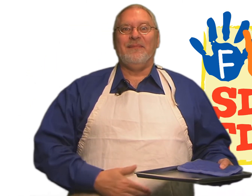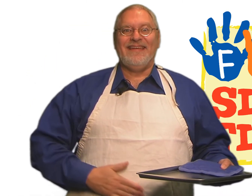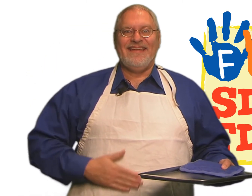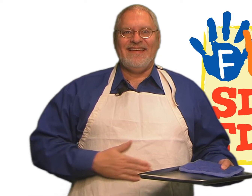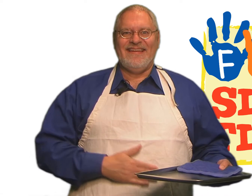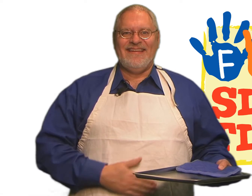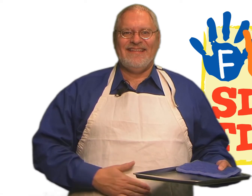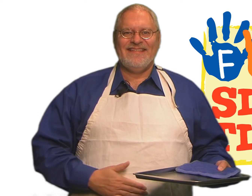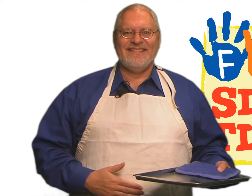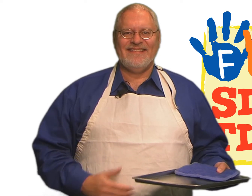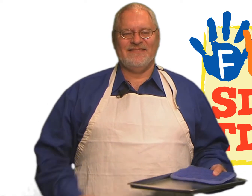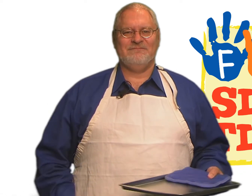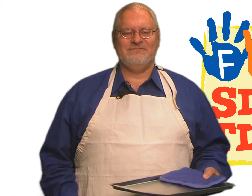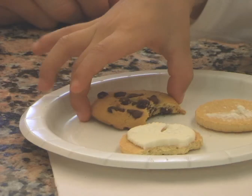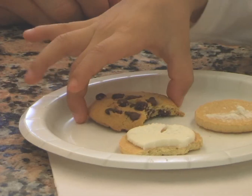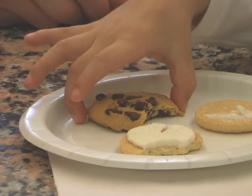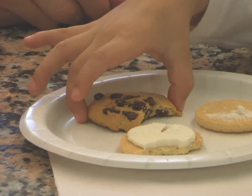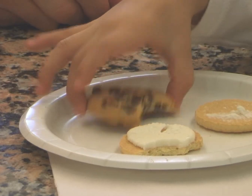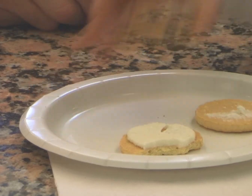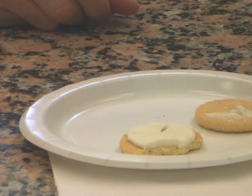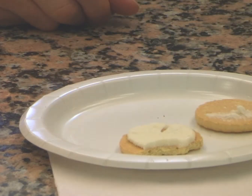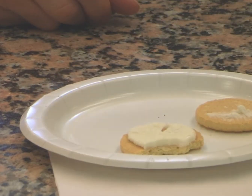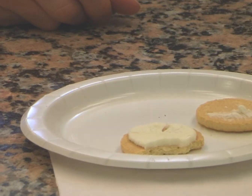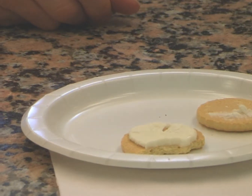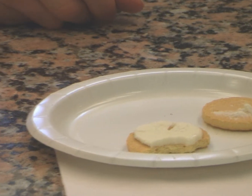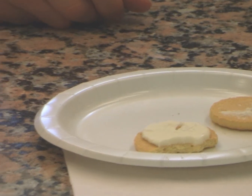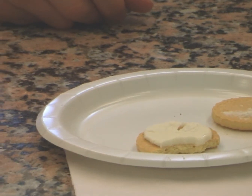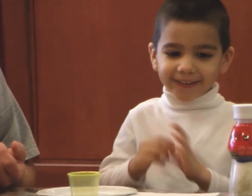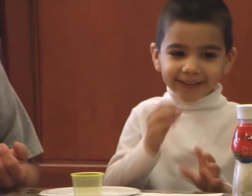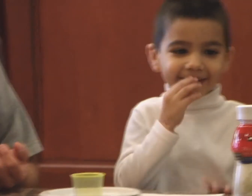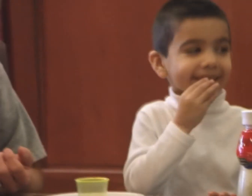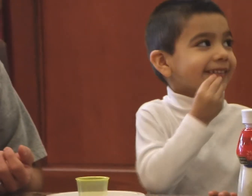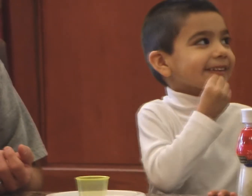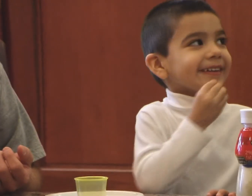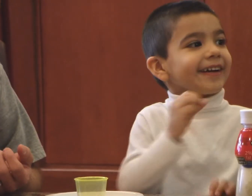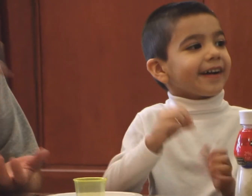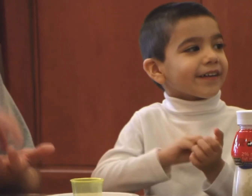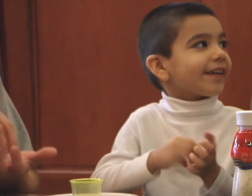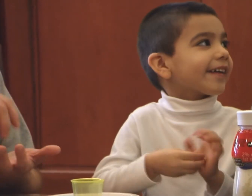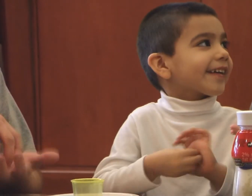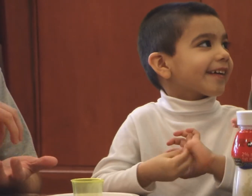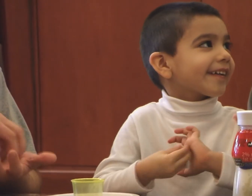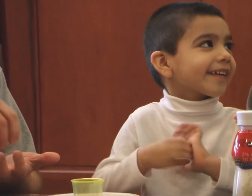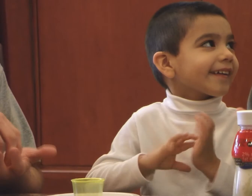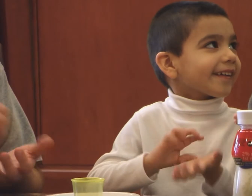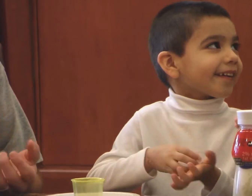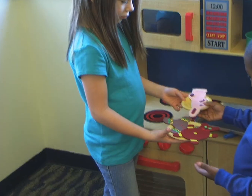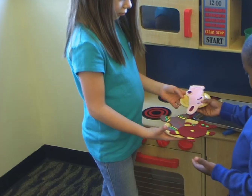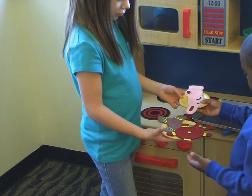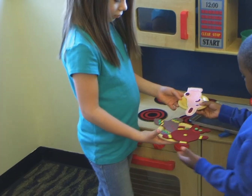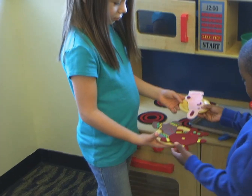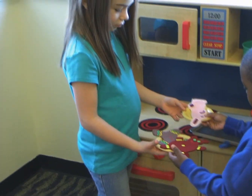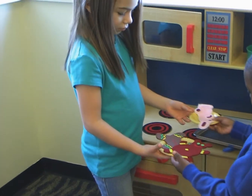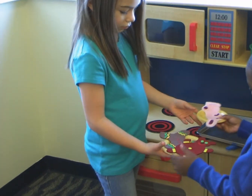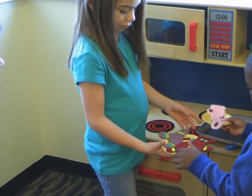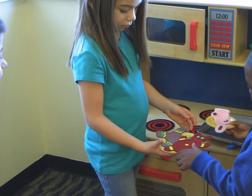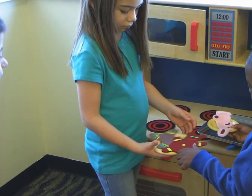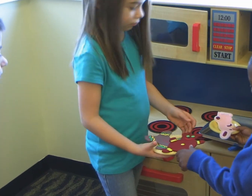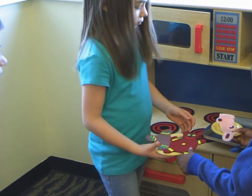Yummy. I like to eat, eat, eat, eat my cookies.